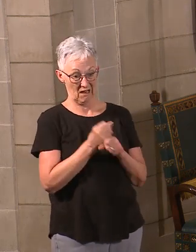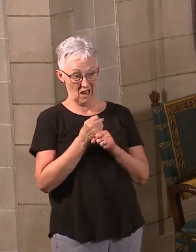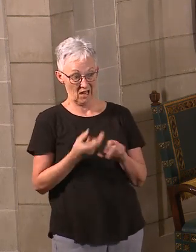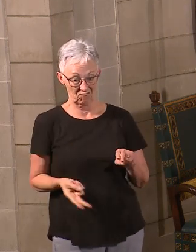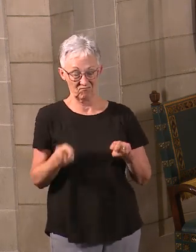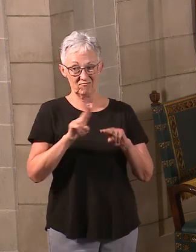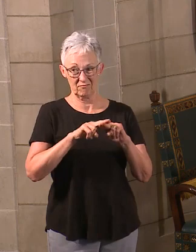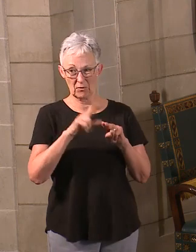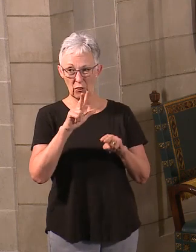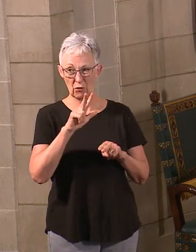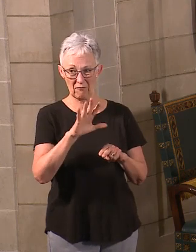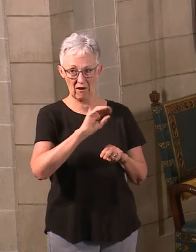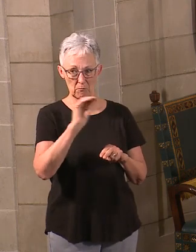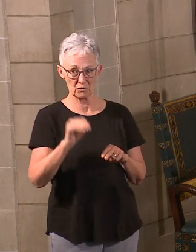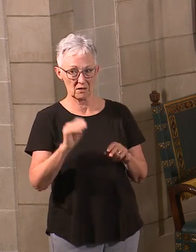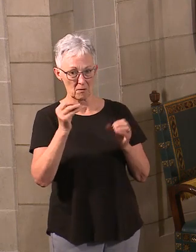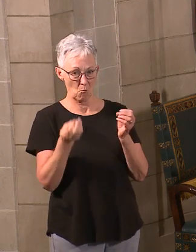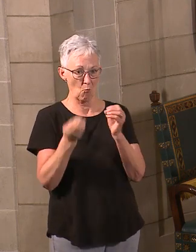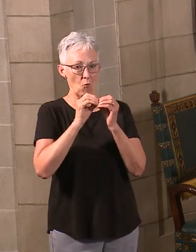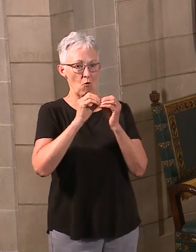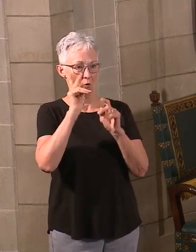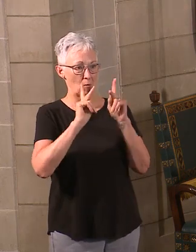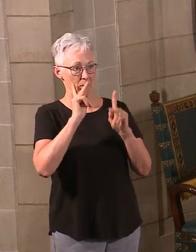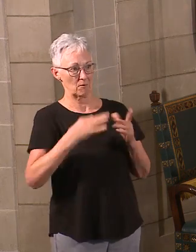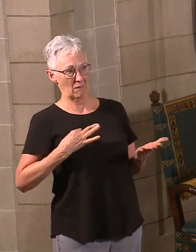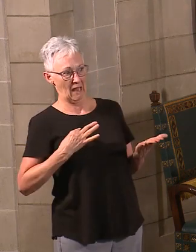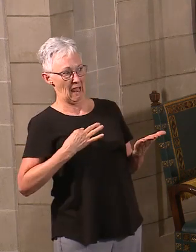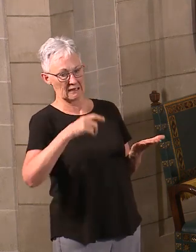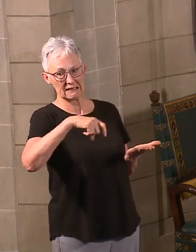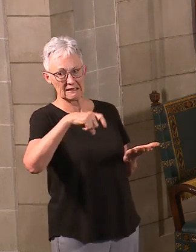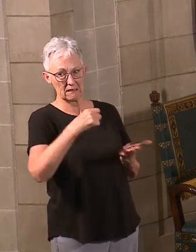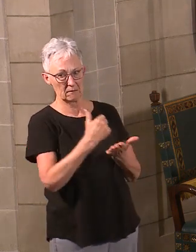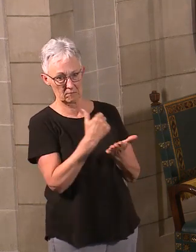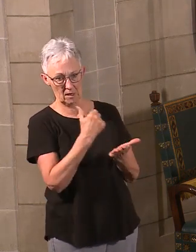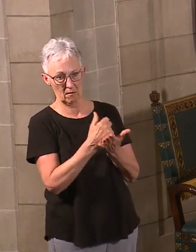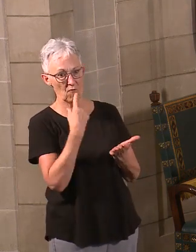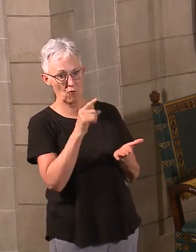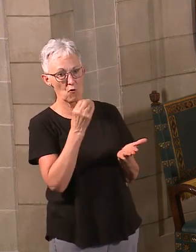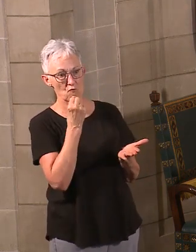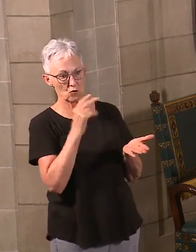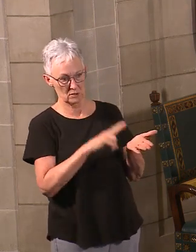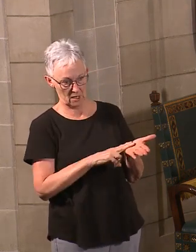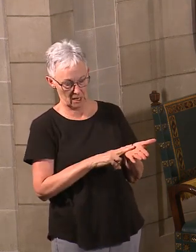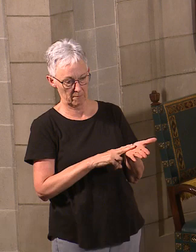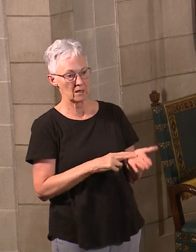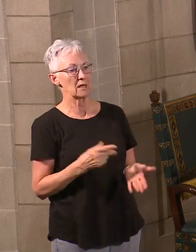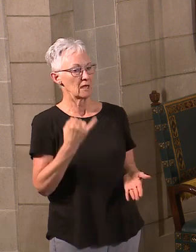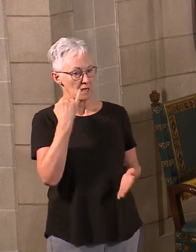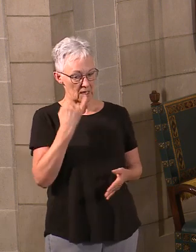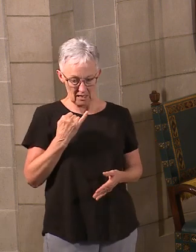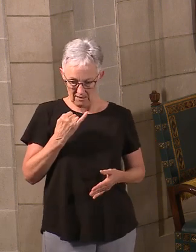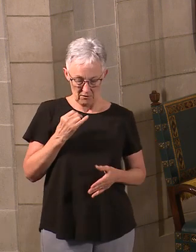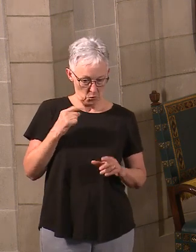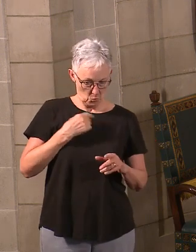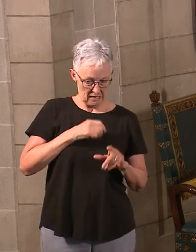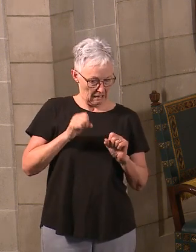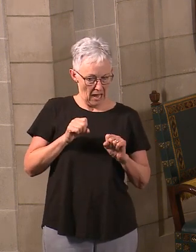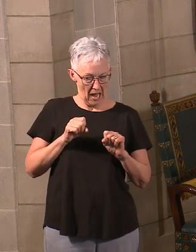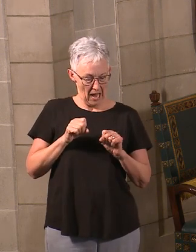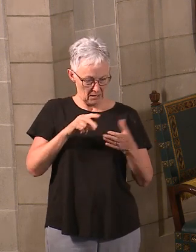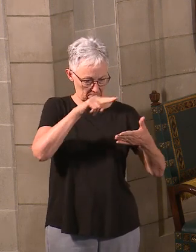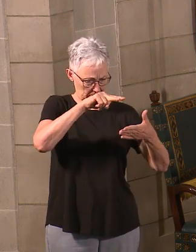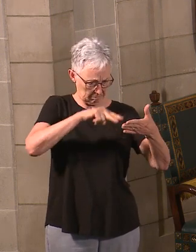February. We are waiving some interview requirements when we have sufficient and clear information to determine eligibility for